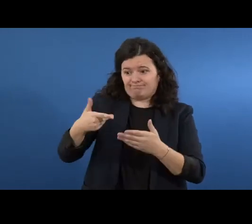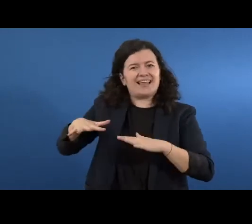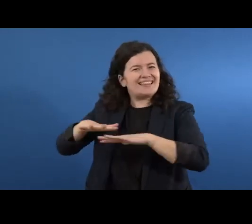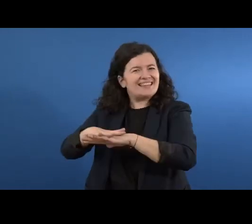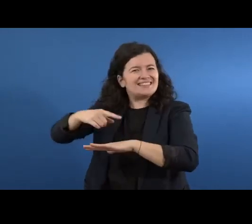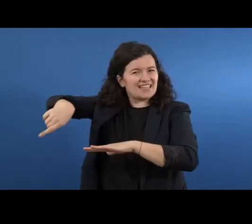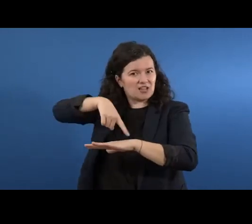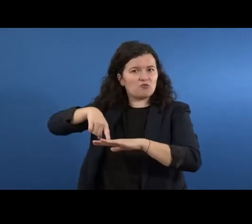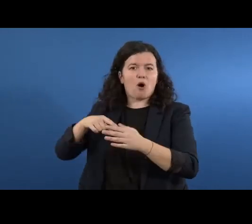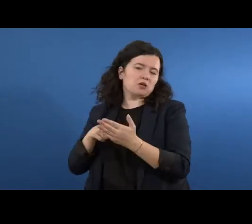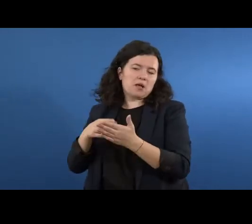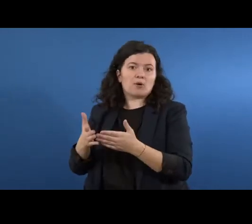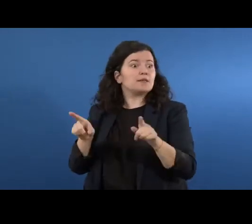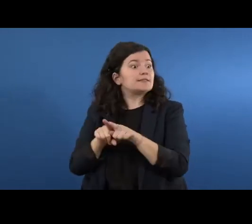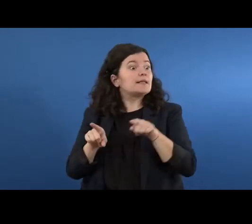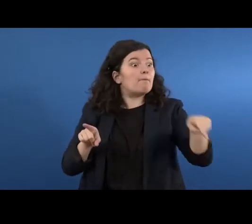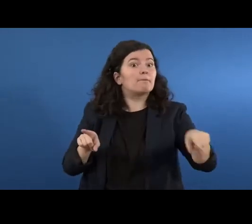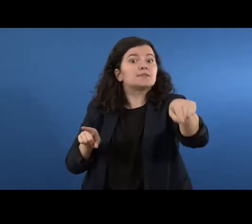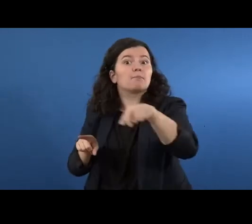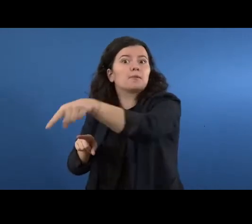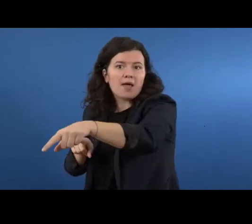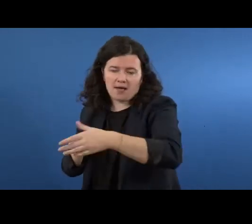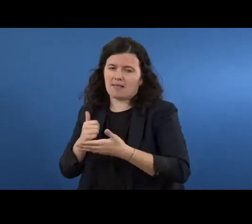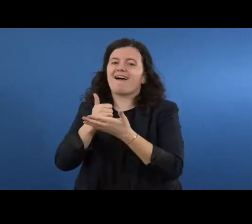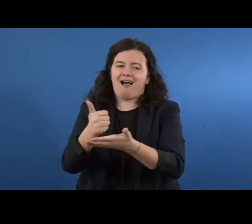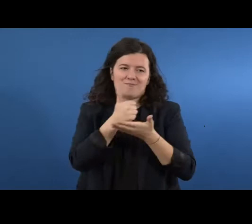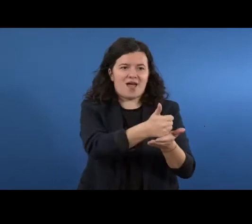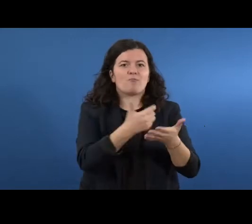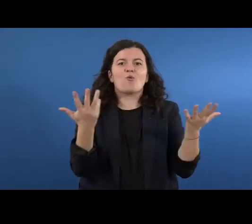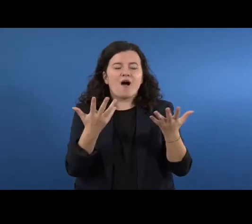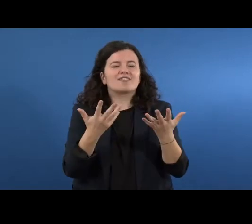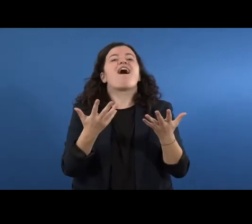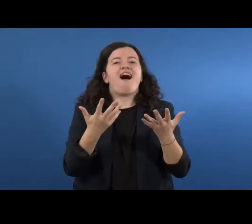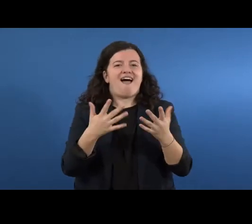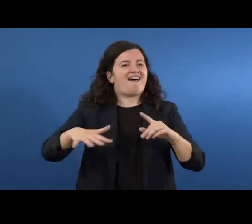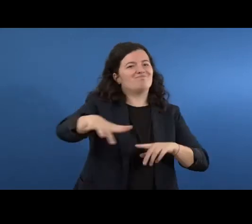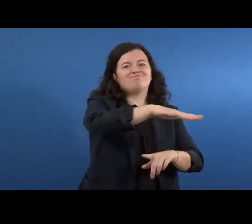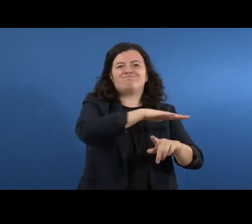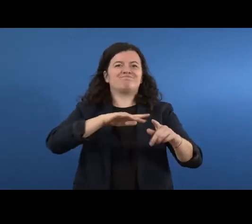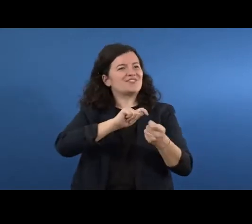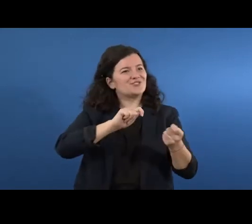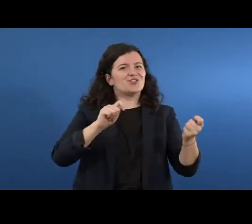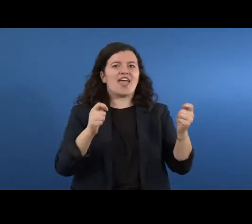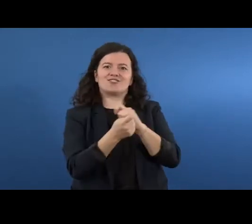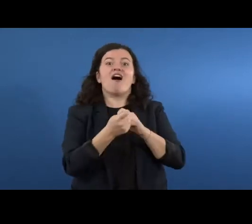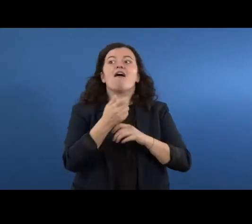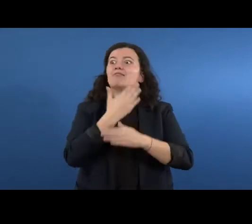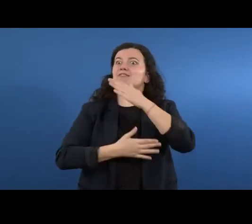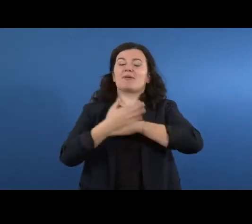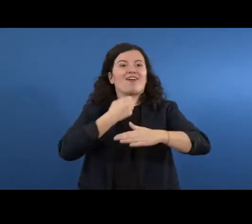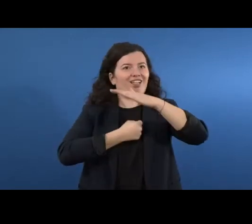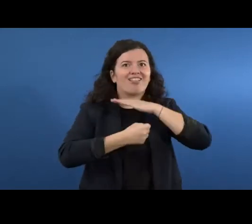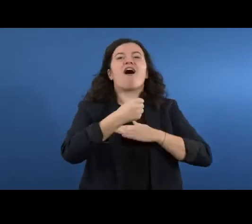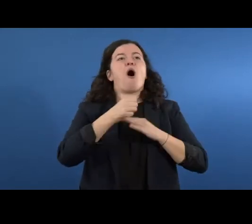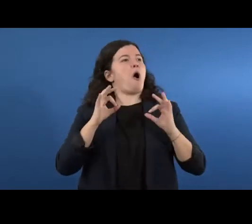effective conductors in building enabling environments to strengthen supply and demand match in the labor